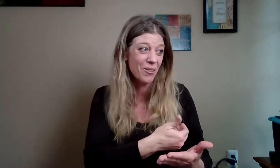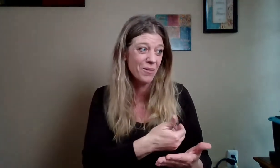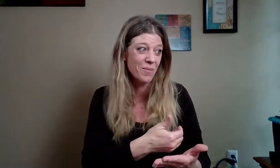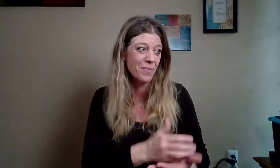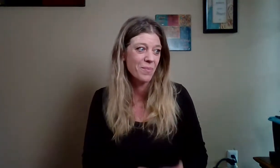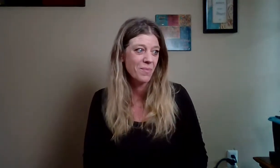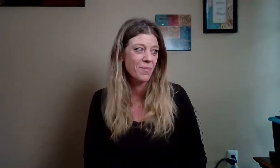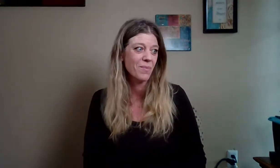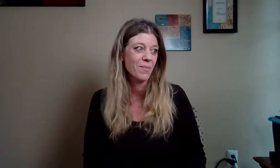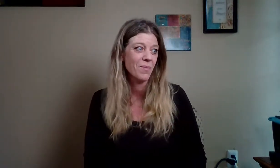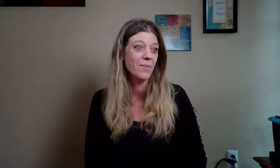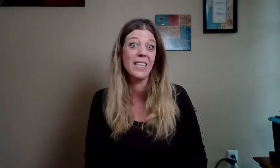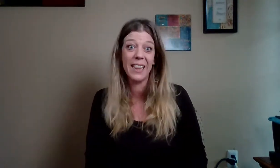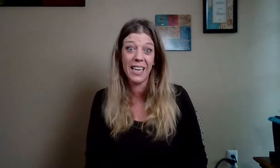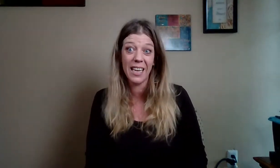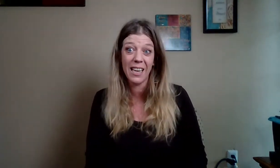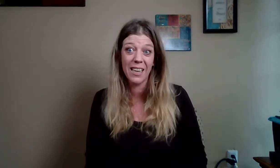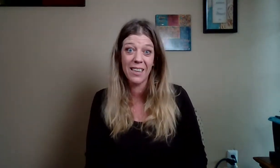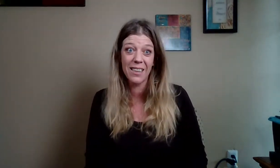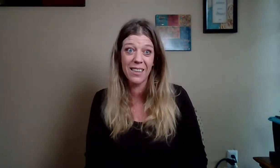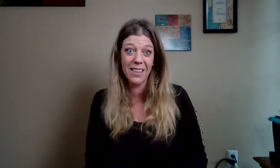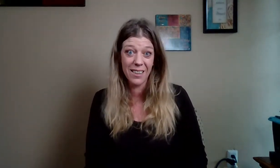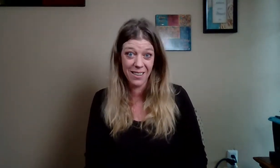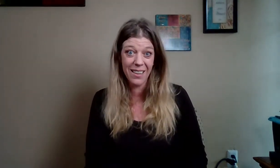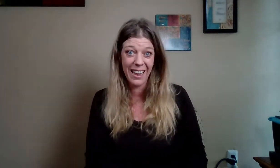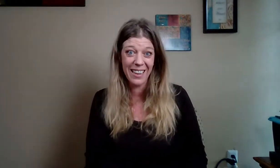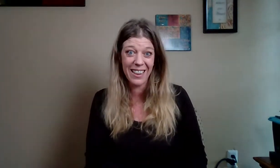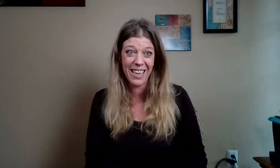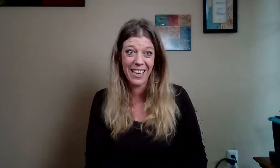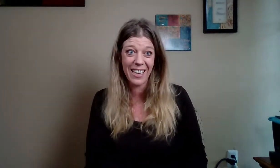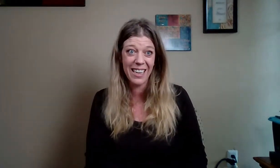new. Thing, thing,